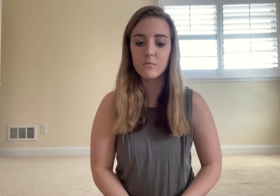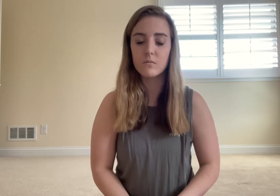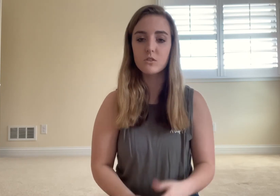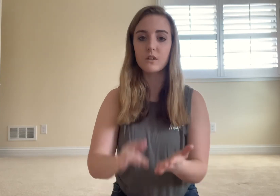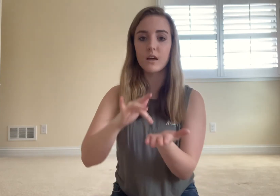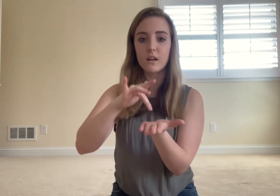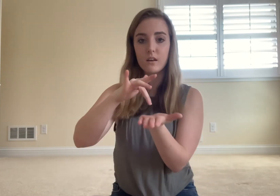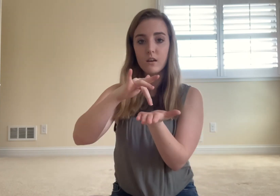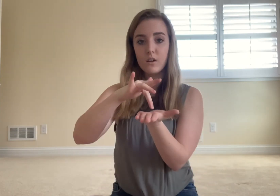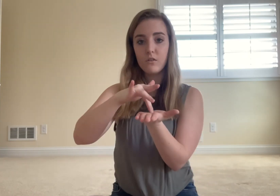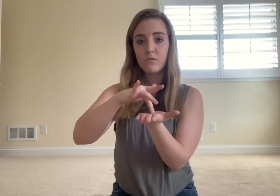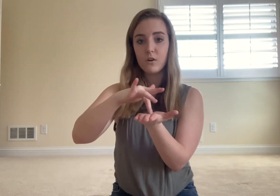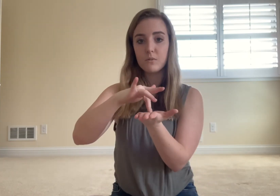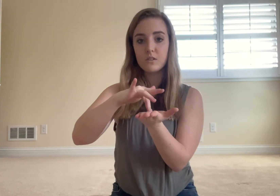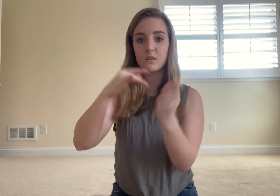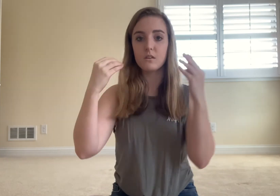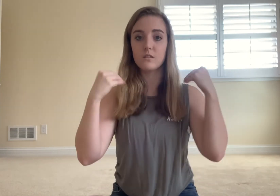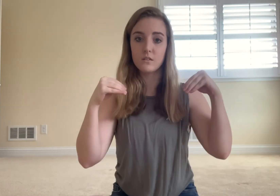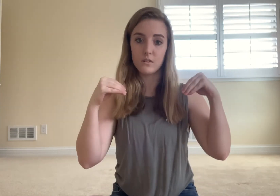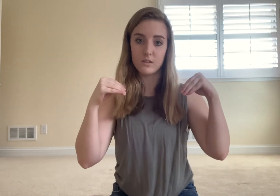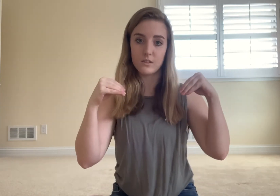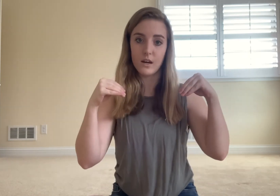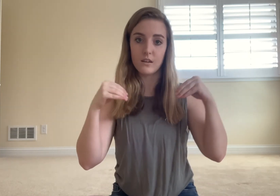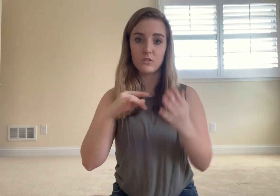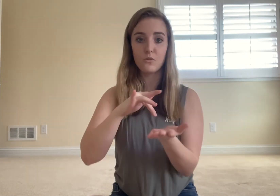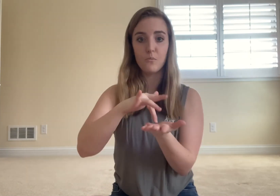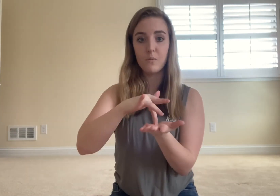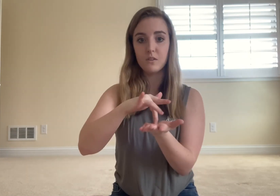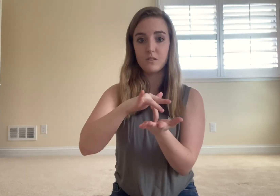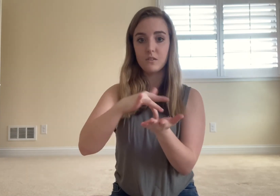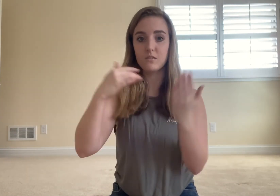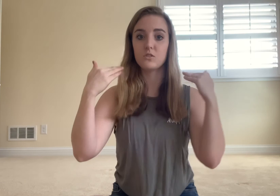So again, pharmacy is that, so medicine store.